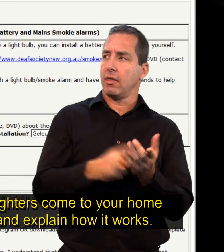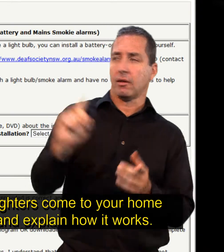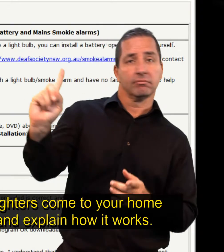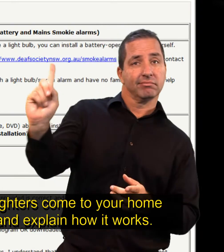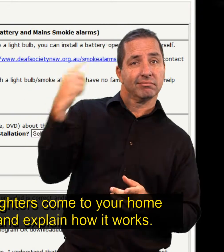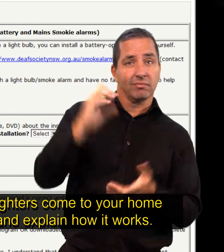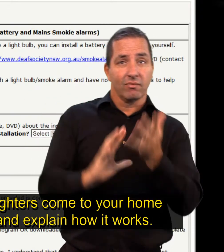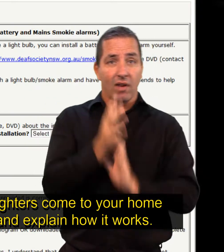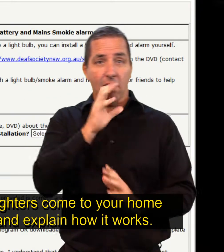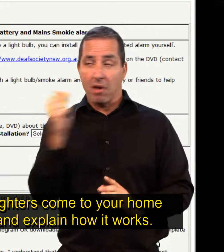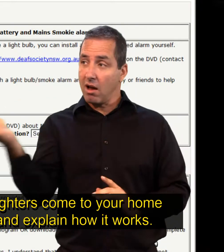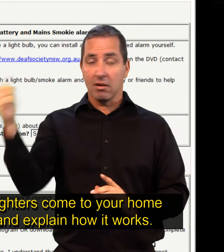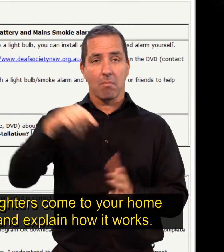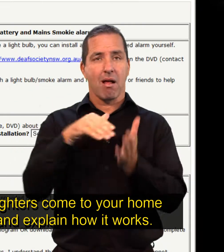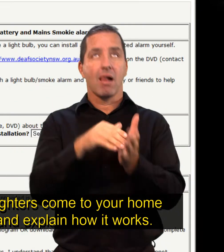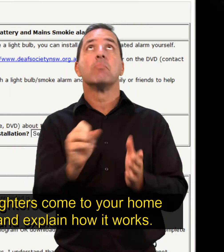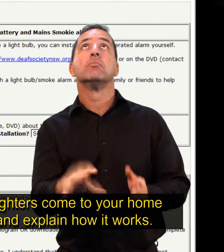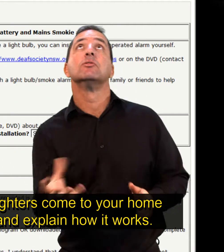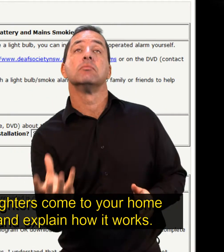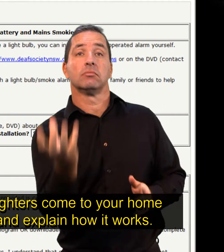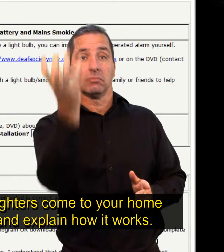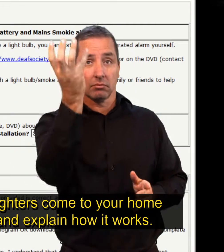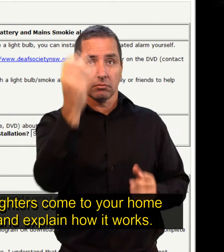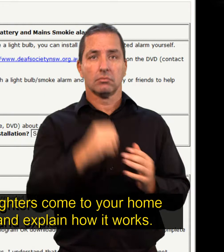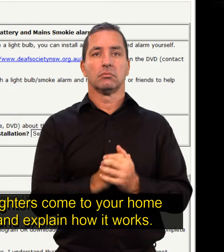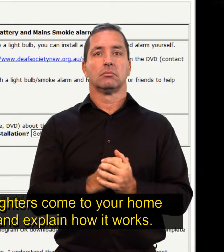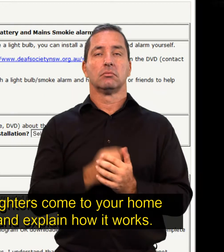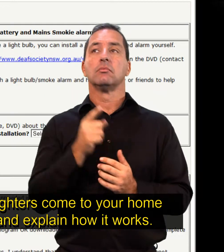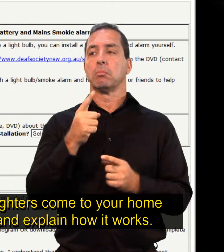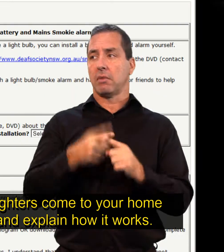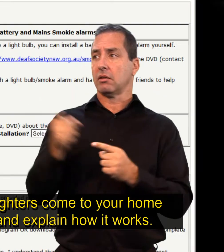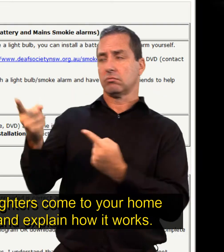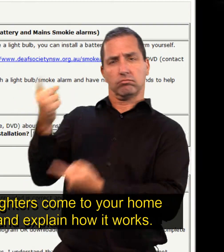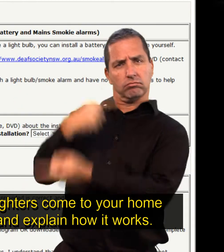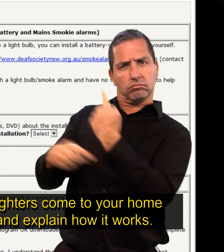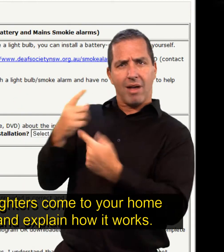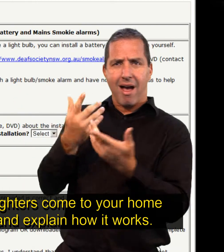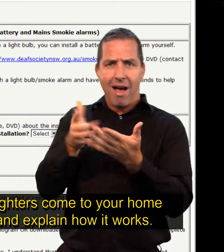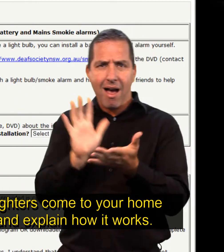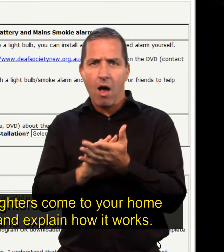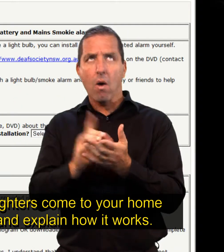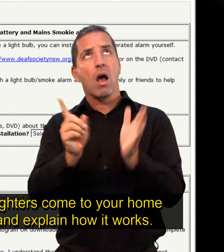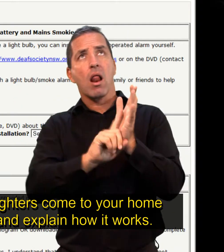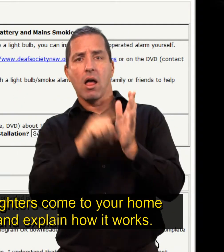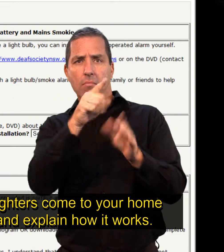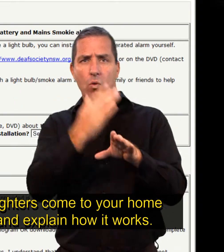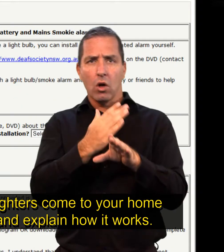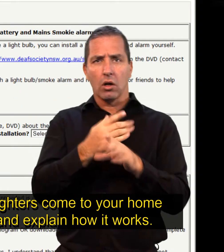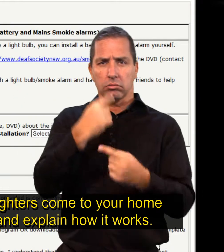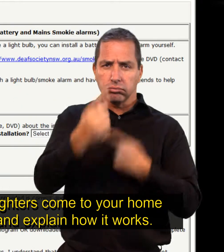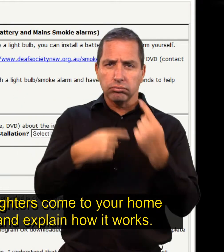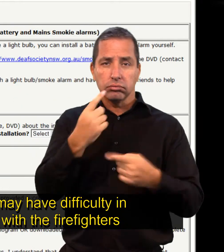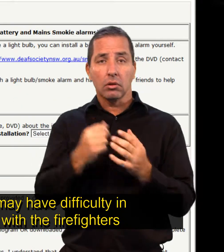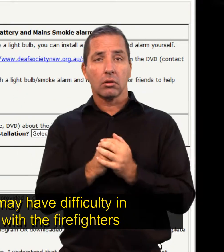have the firefighters come to your home to install your alarm and explain how it works.